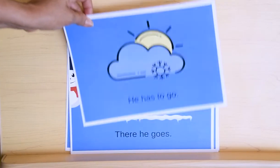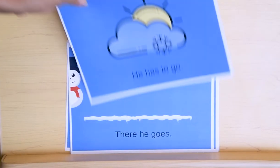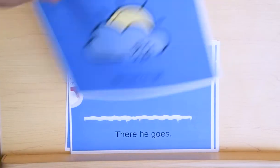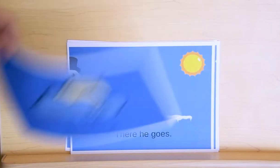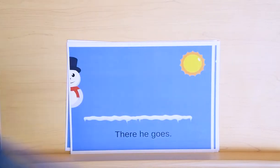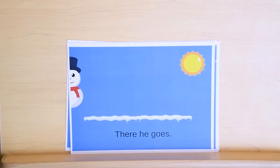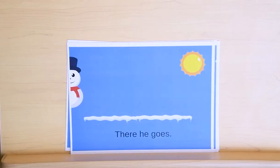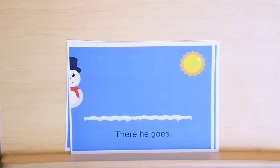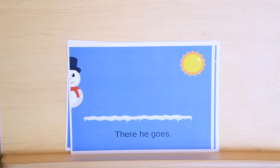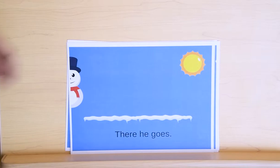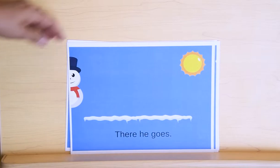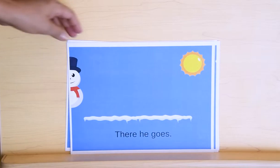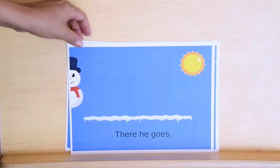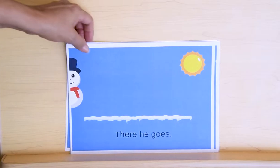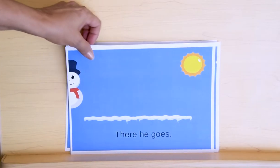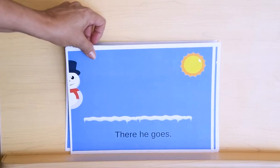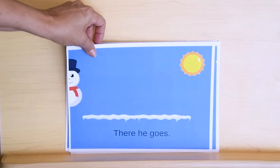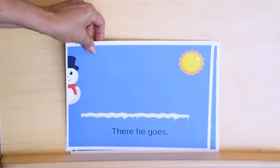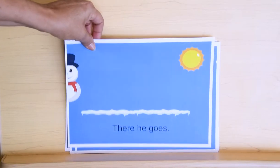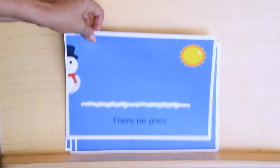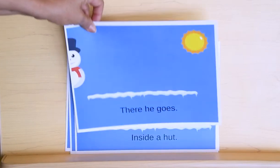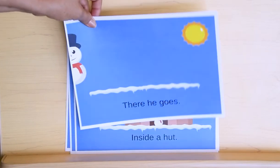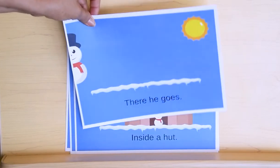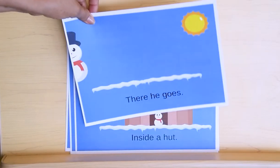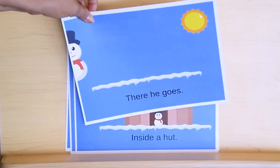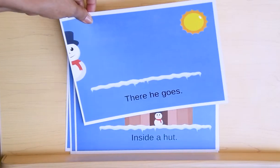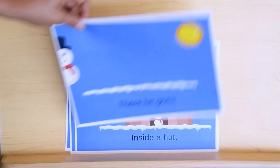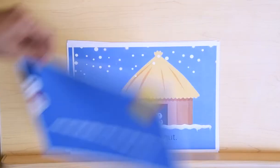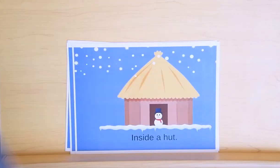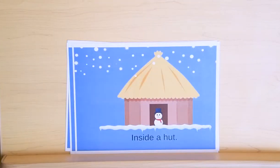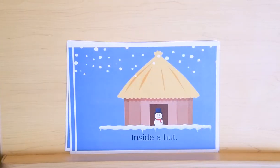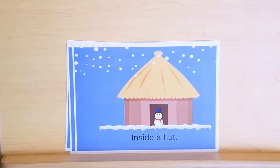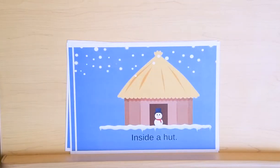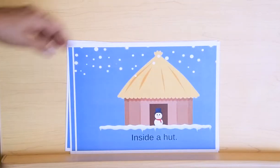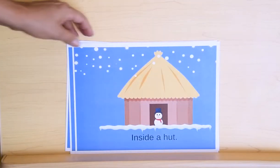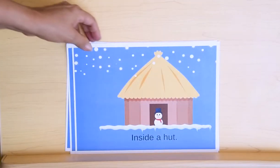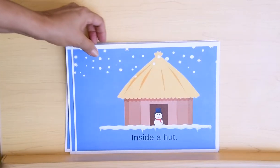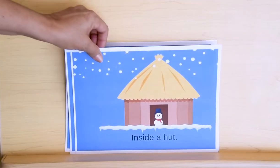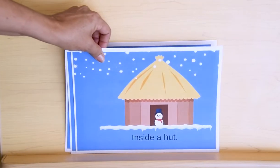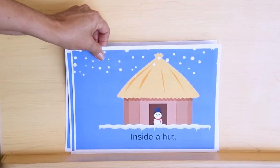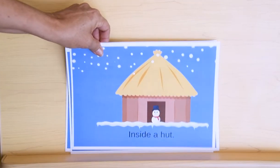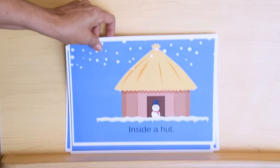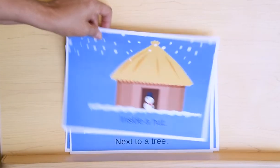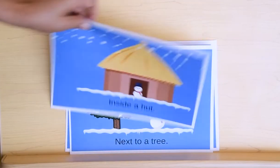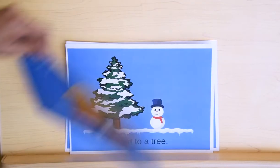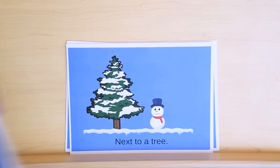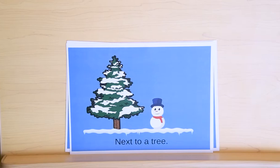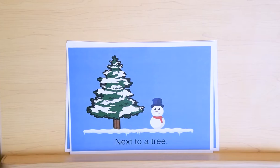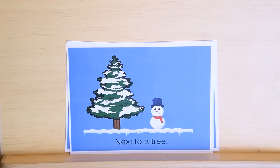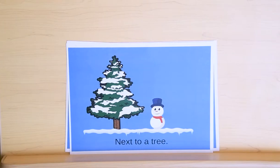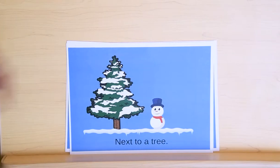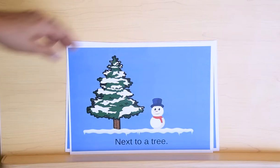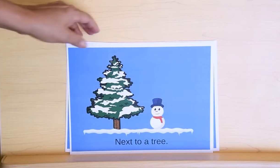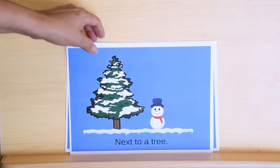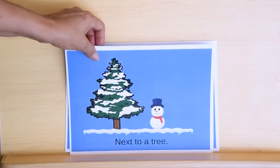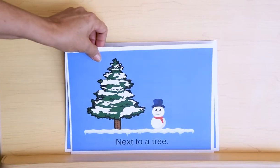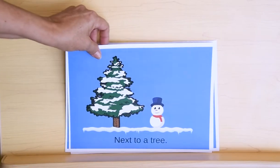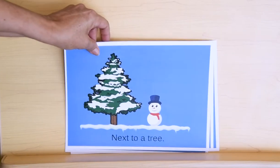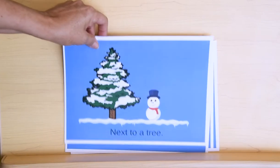go. There he goes. Bye-bye, snowman. Inside a hut, next to a